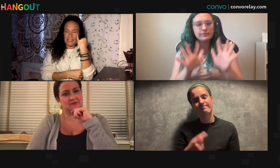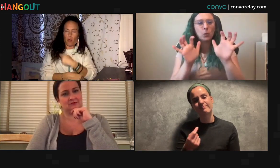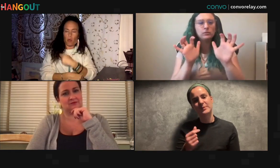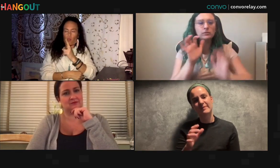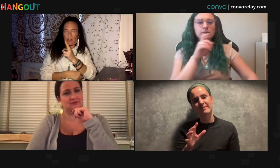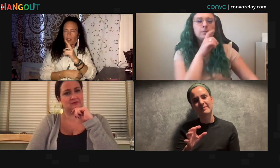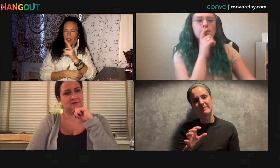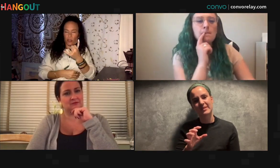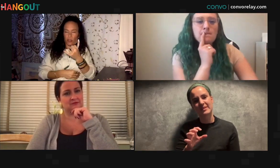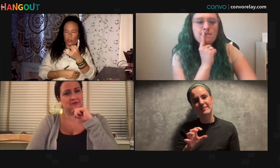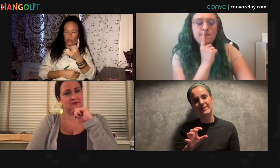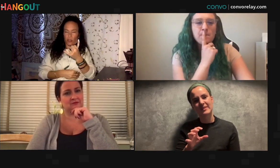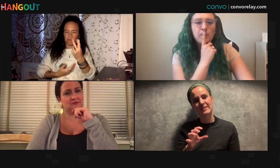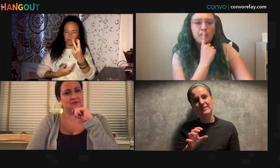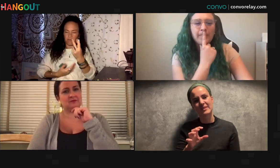say